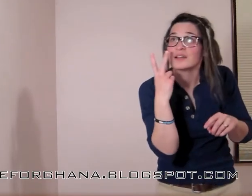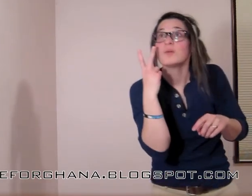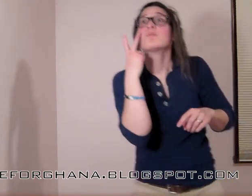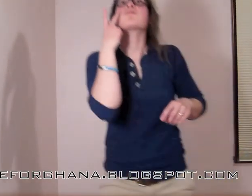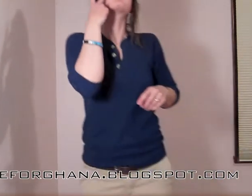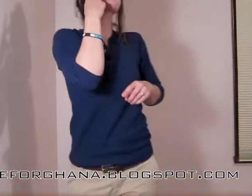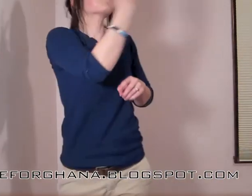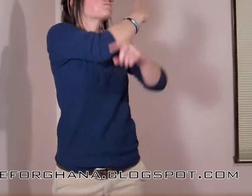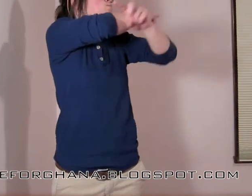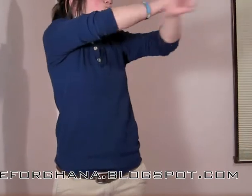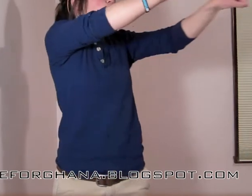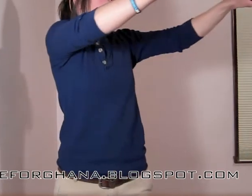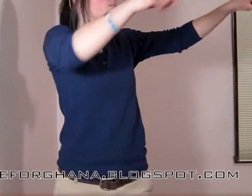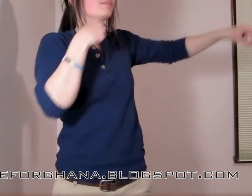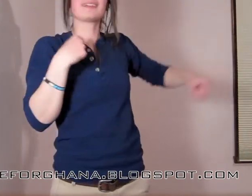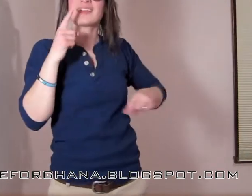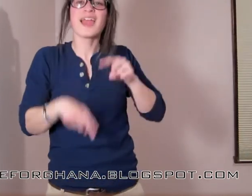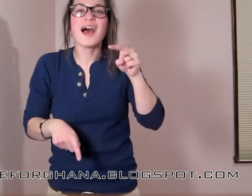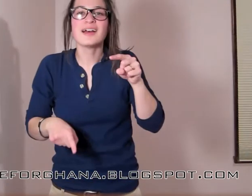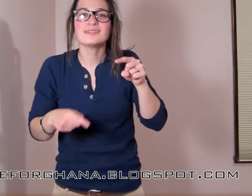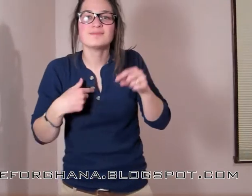I can't see from His perspective anymore.